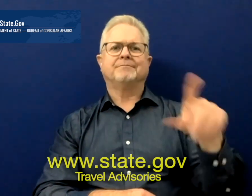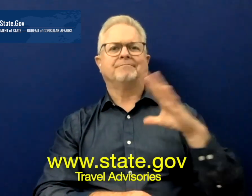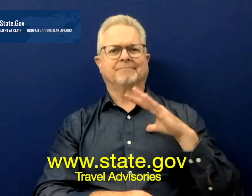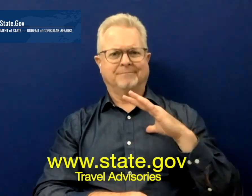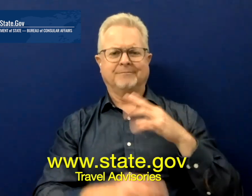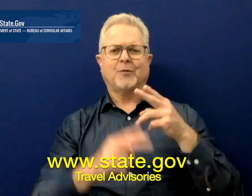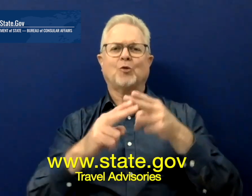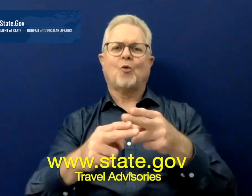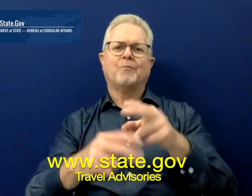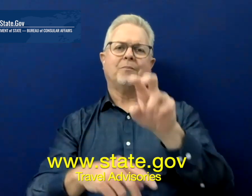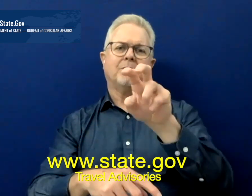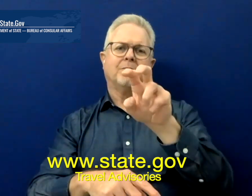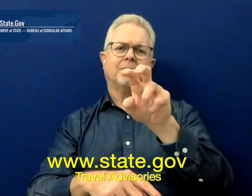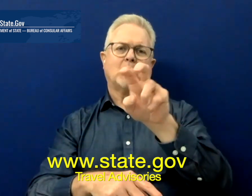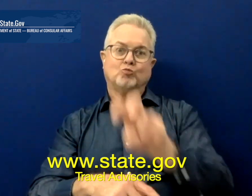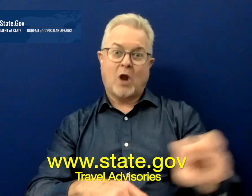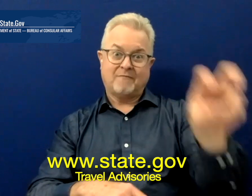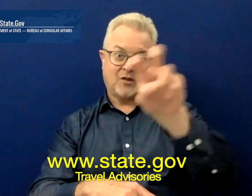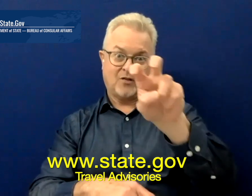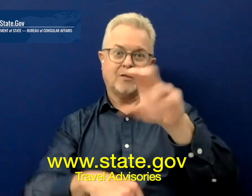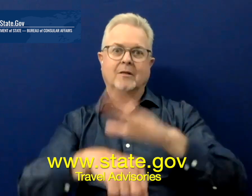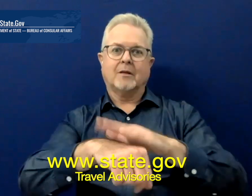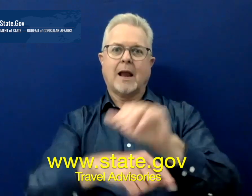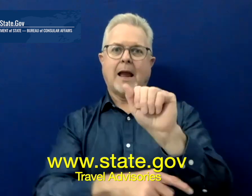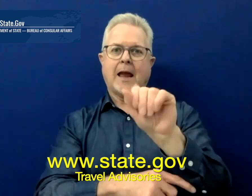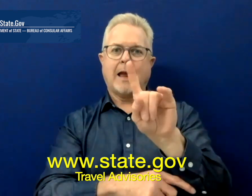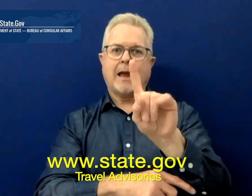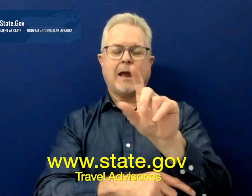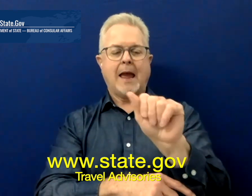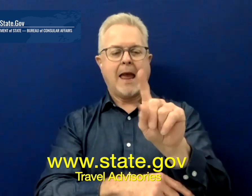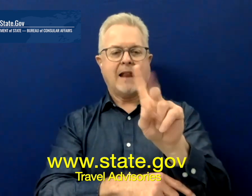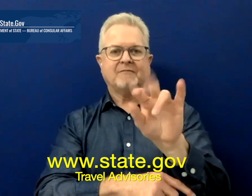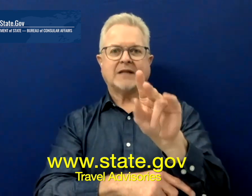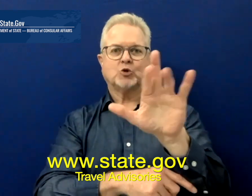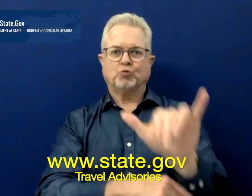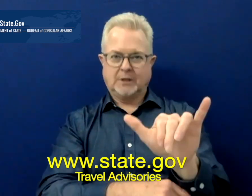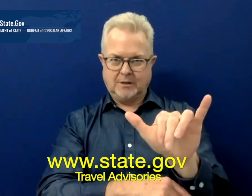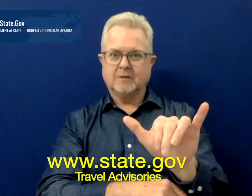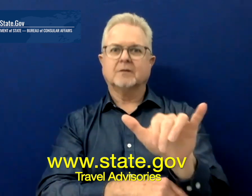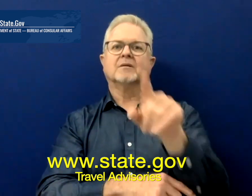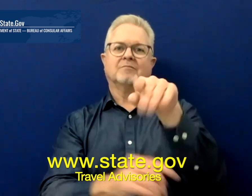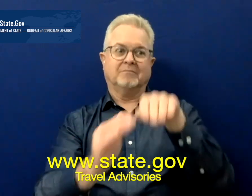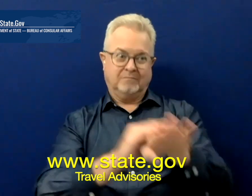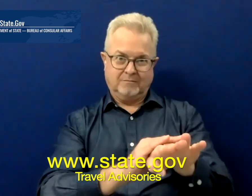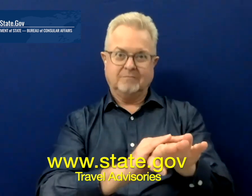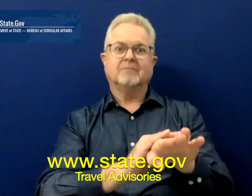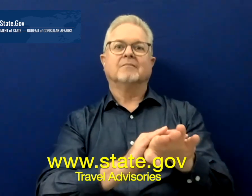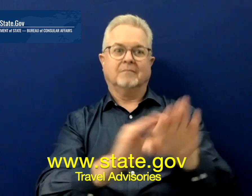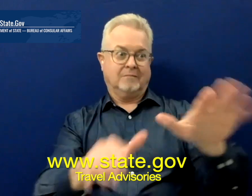who has a website, which is a good website, and it's known as Travel Advisory Board. When you